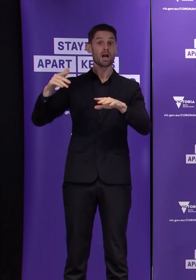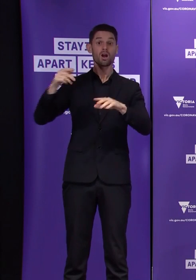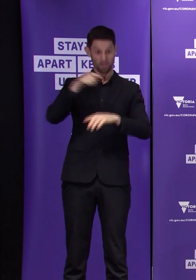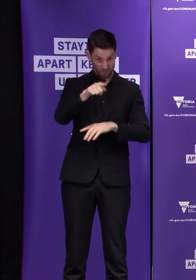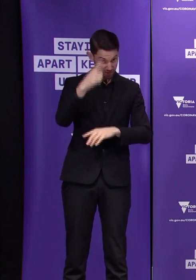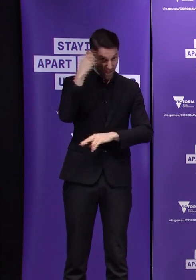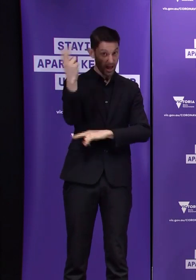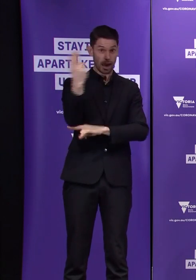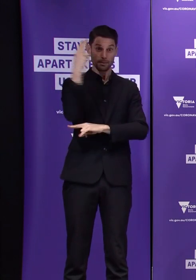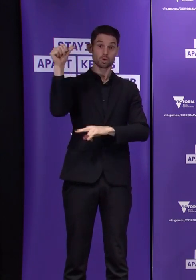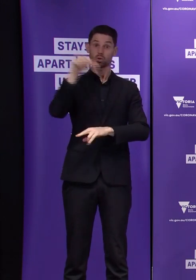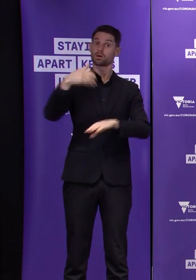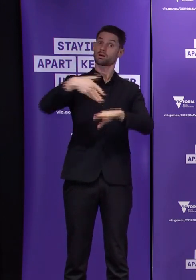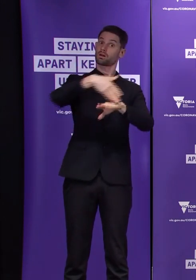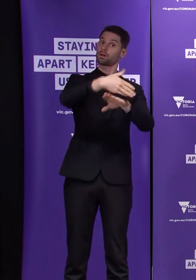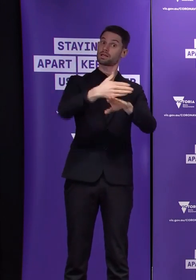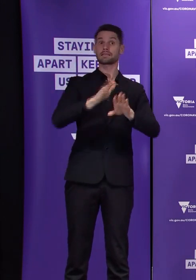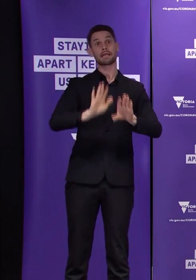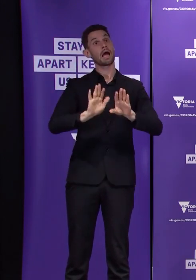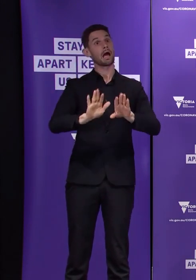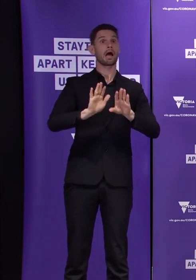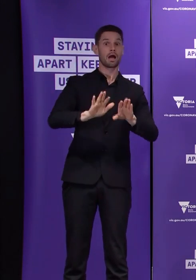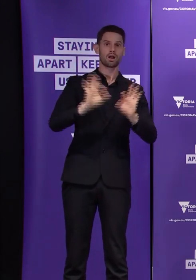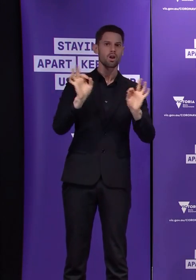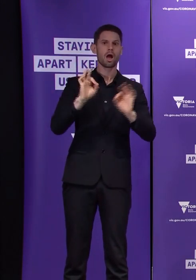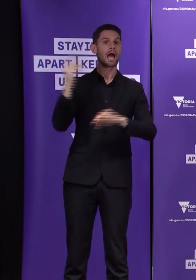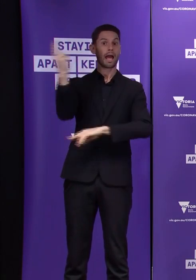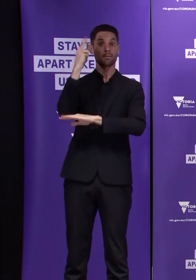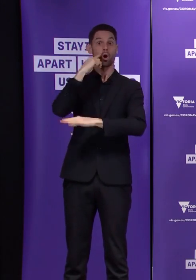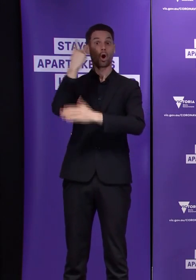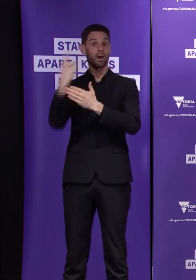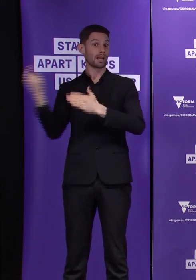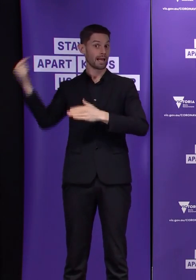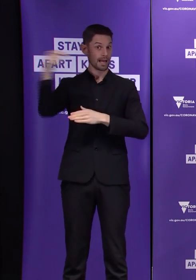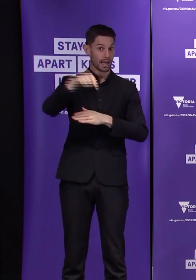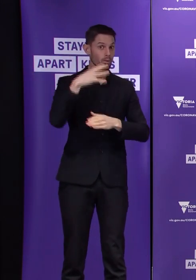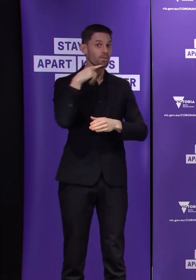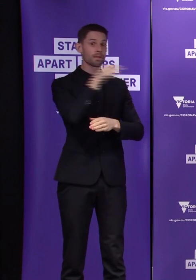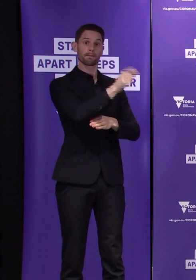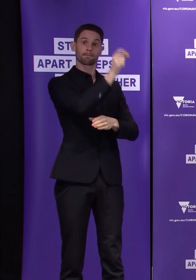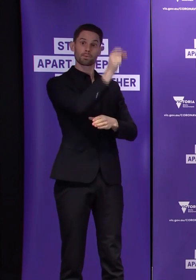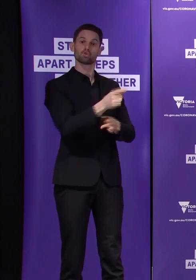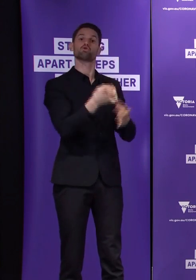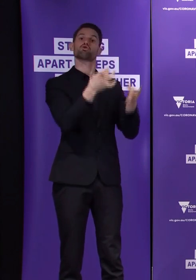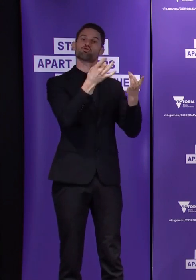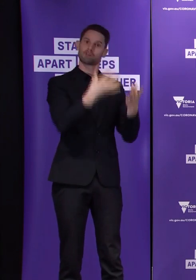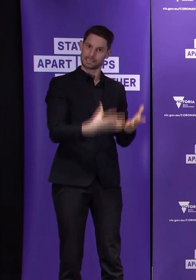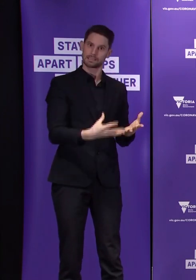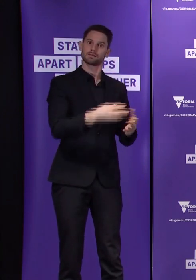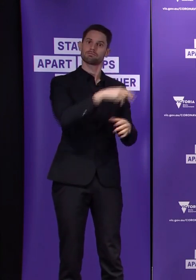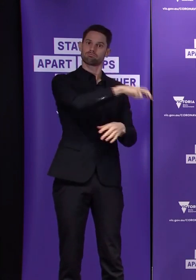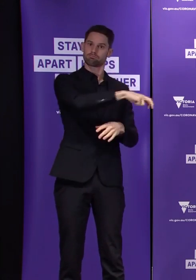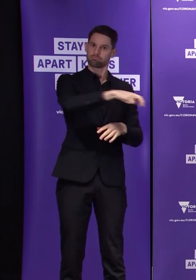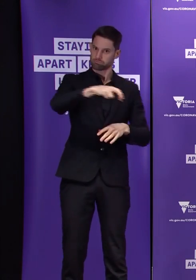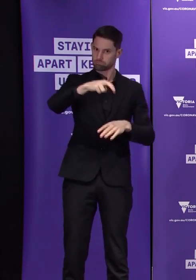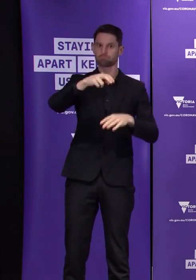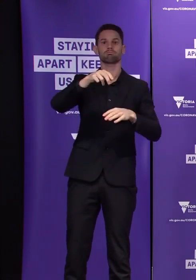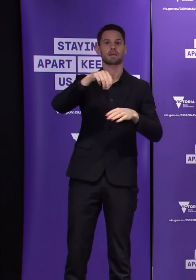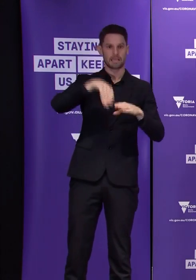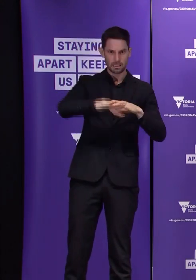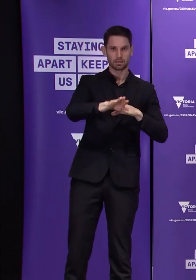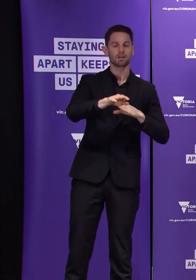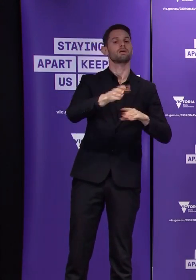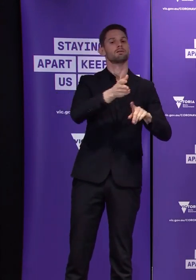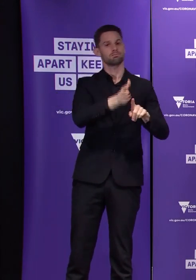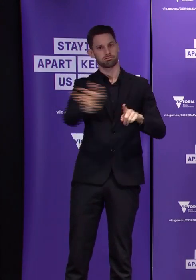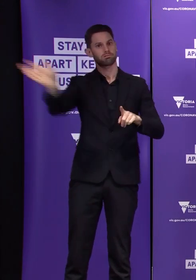there for the purposes of transporting people, so they'll come and go, and that's where I would assume 22 of those residents